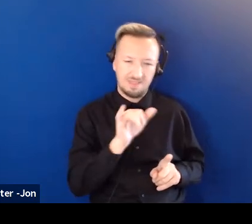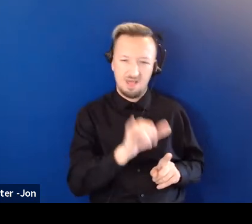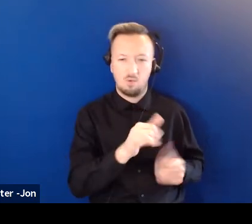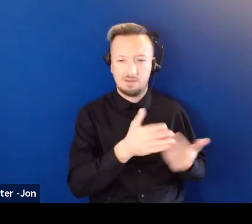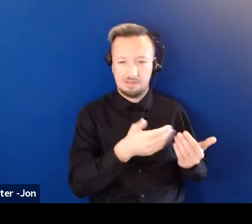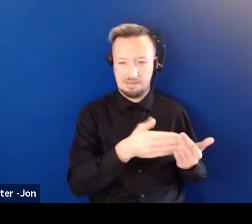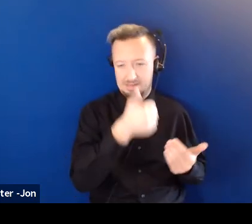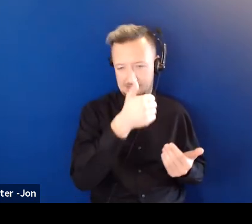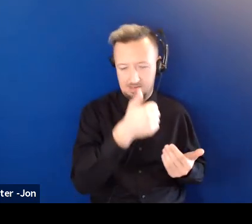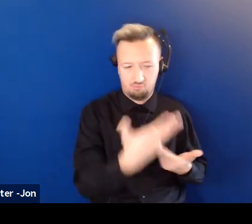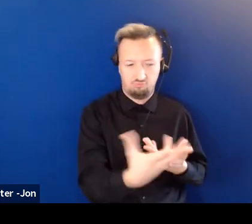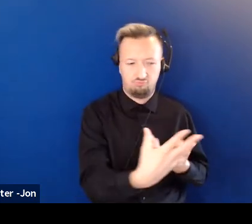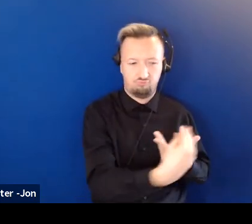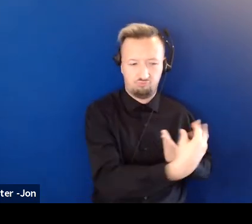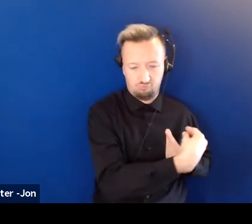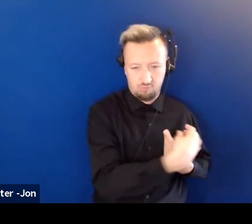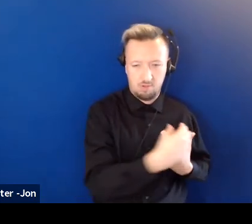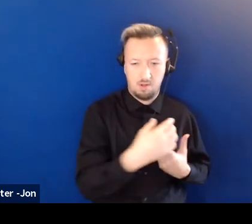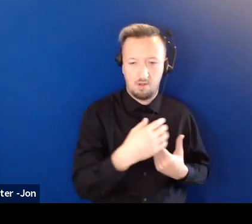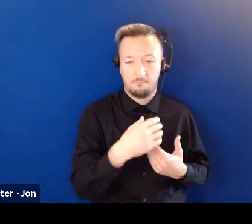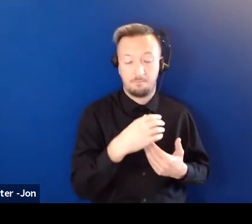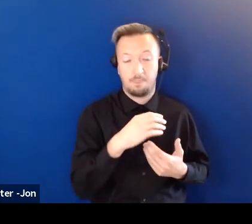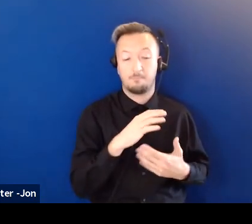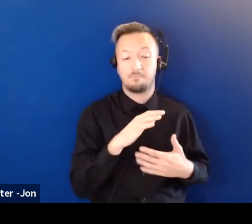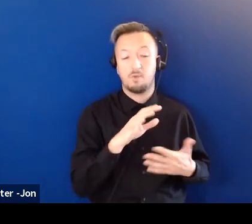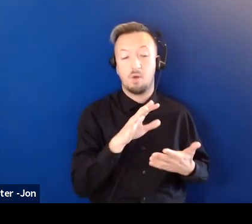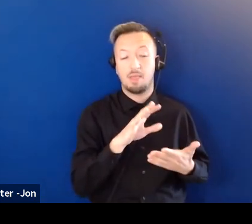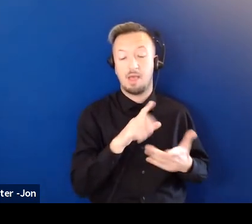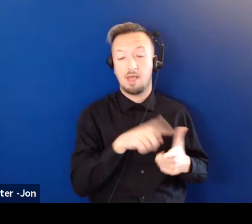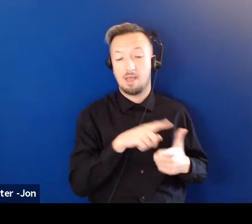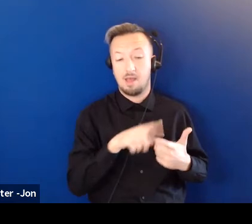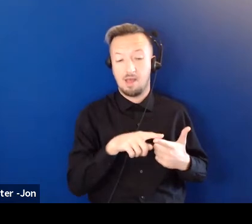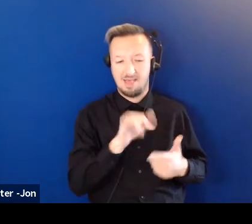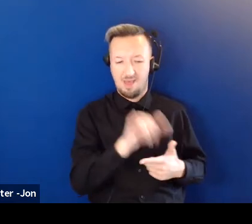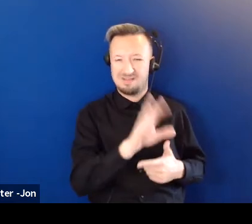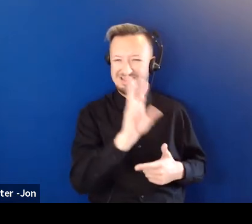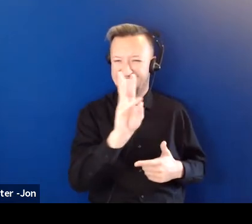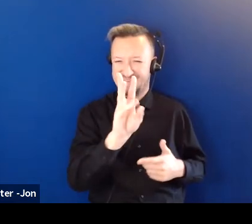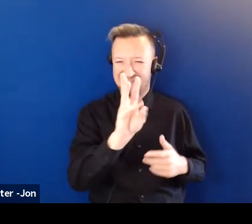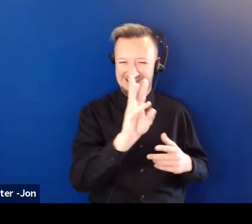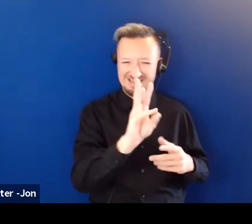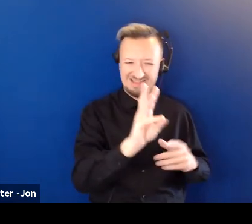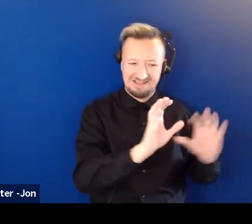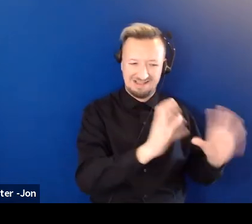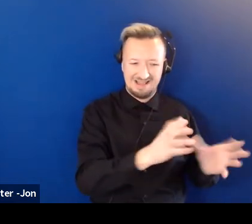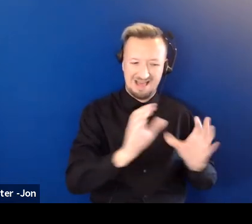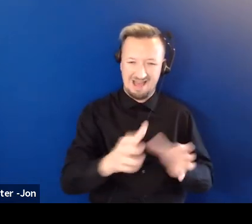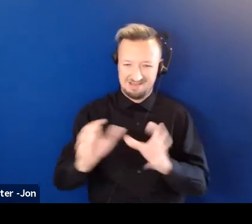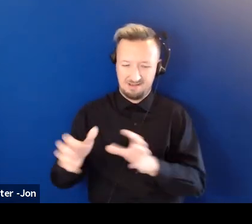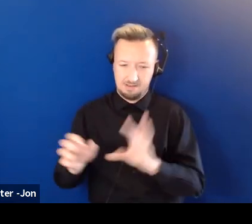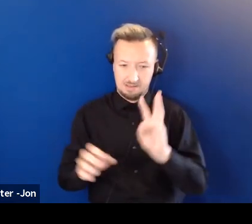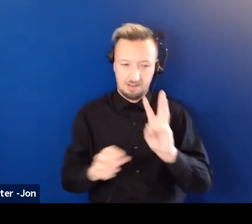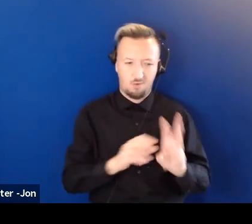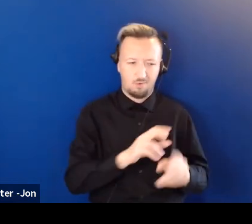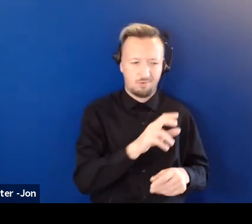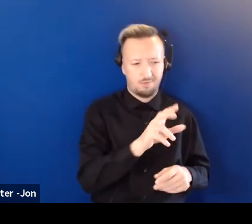point. And as we got to know the youth a little bit, because we did it over 6, 30 to 45 minute sessions, so we got